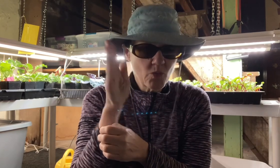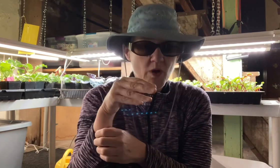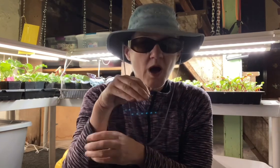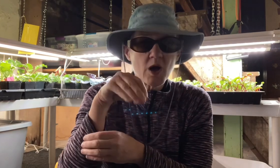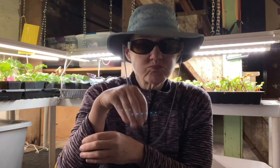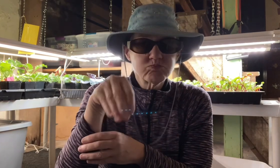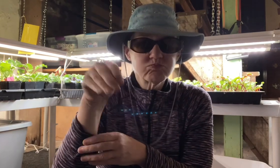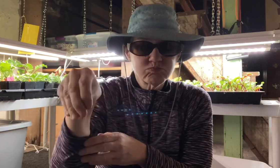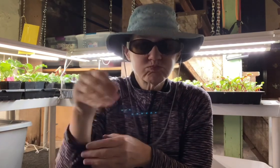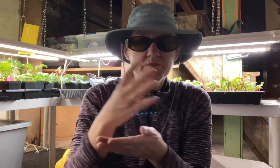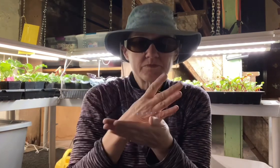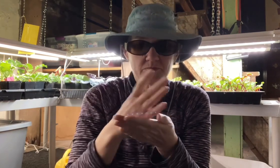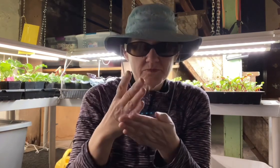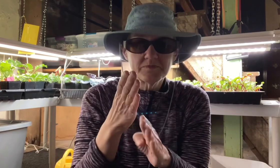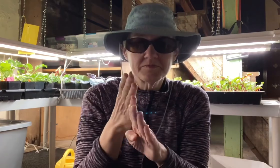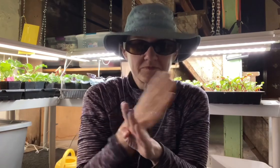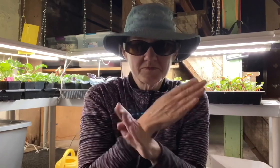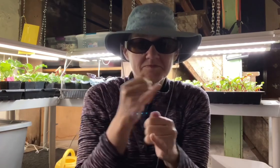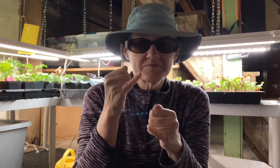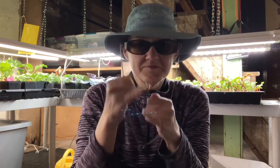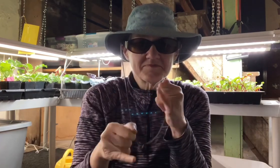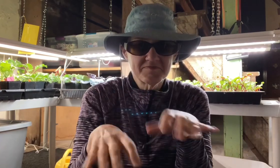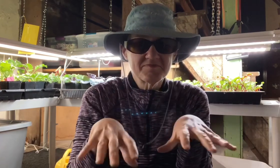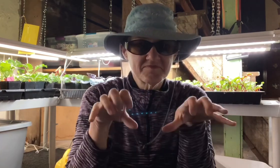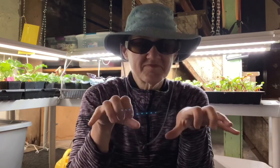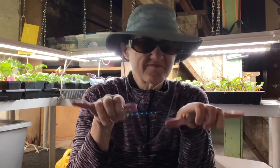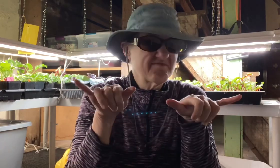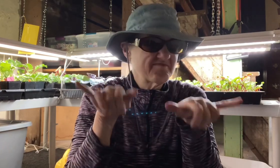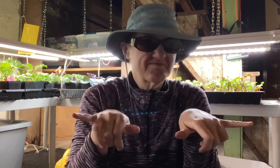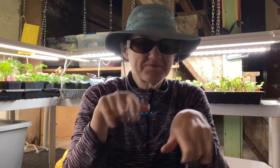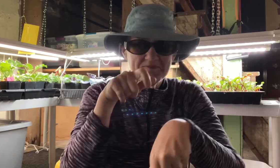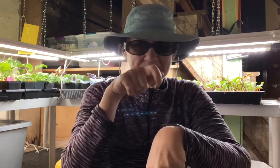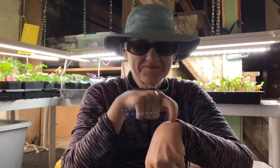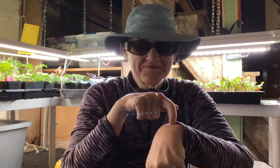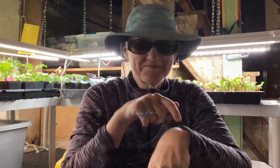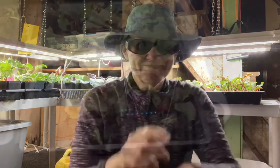that same time, 4 weeks before my last frost.